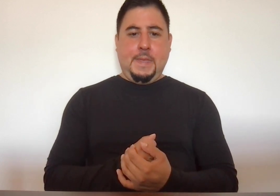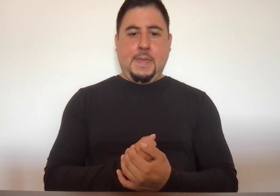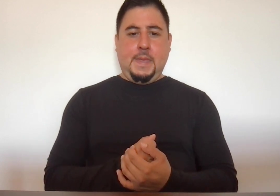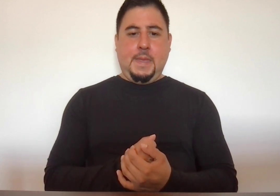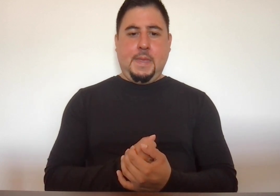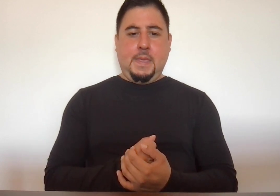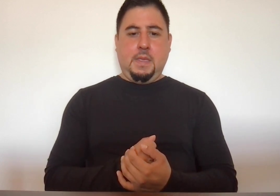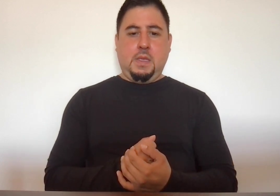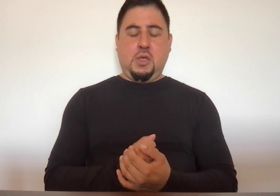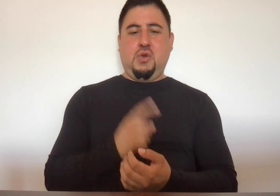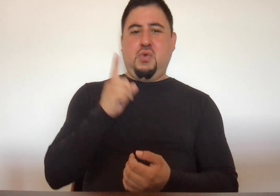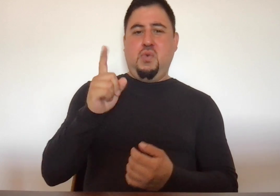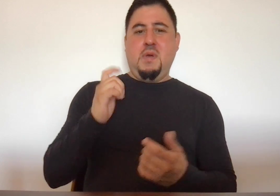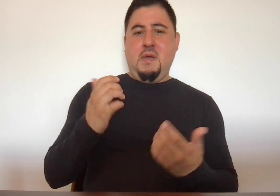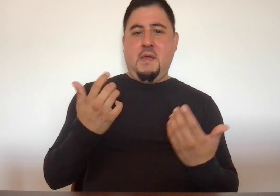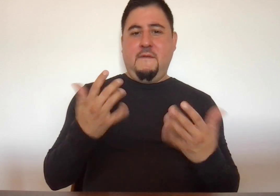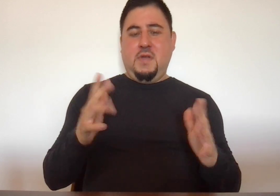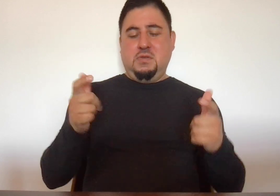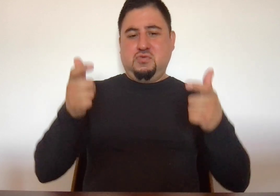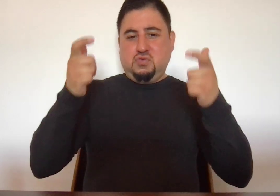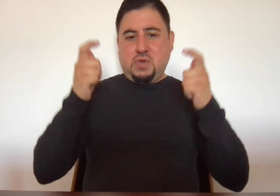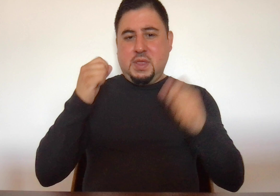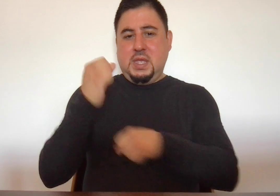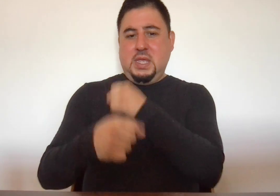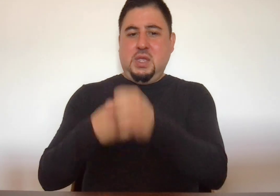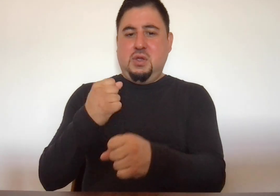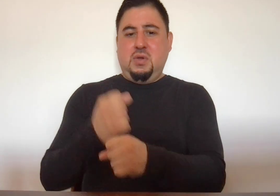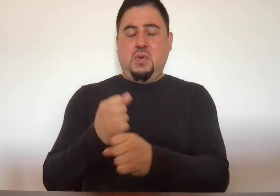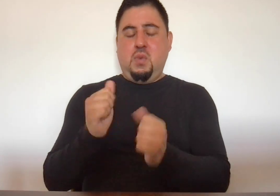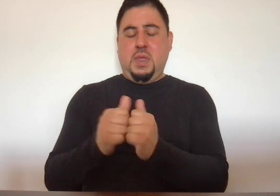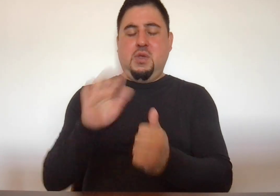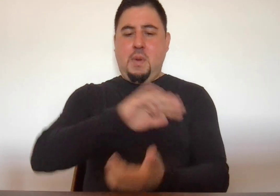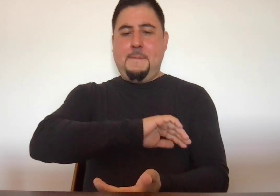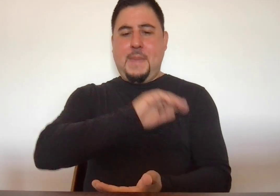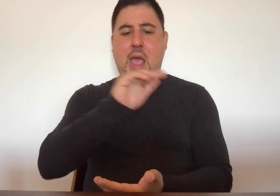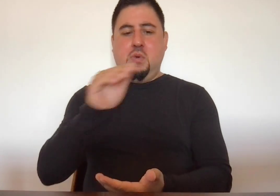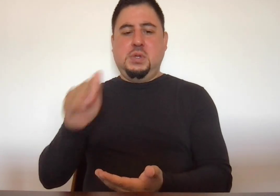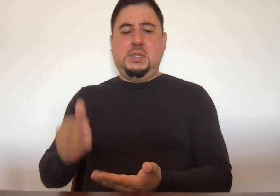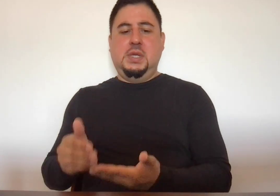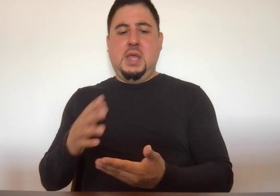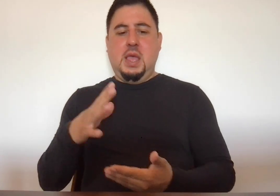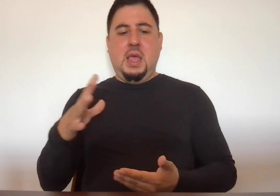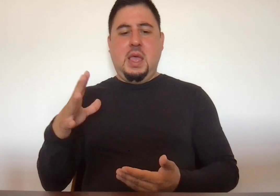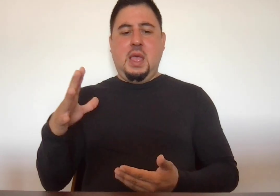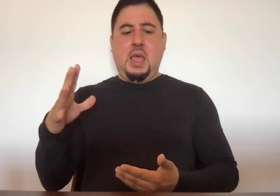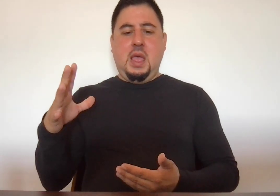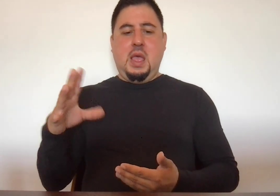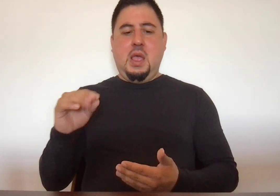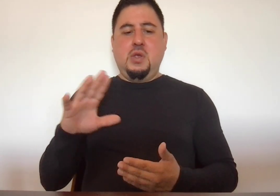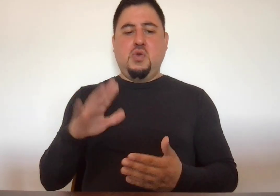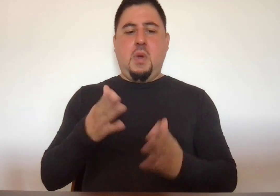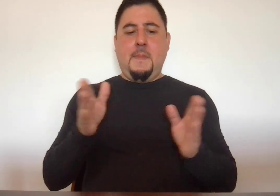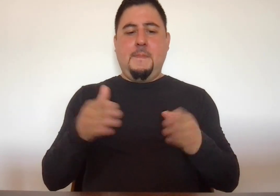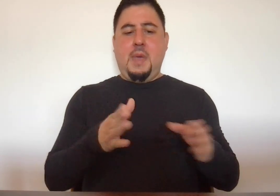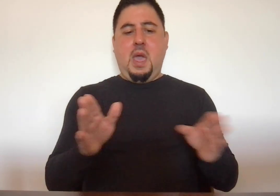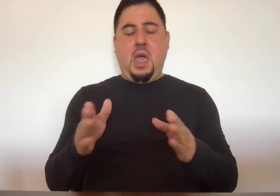You have crowned the year with your bounty, and your path overflow with a